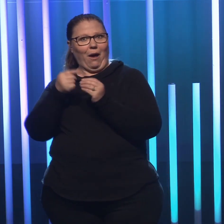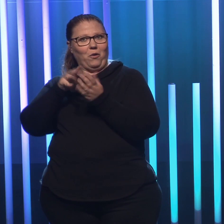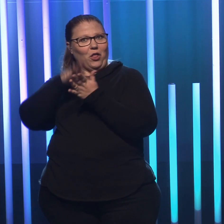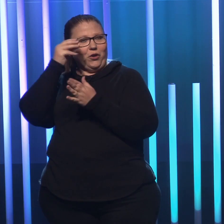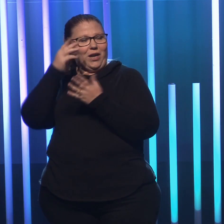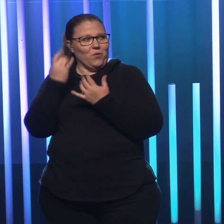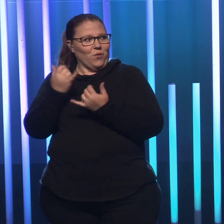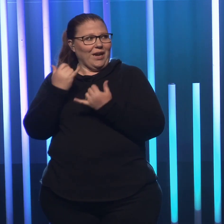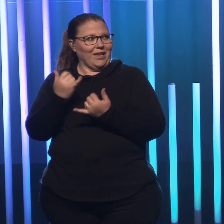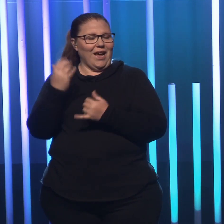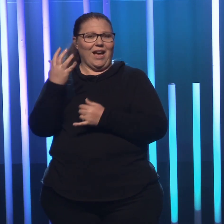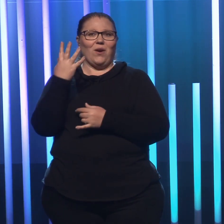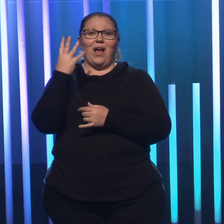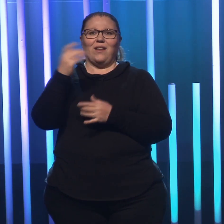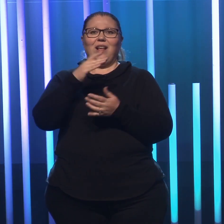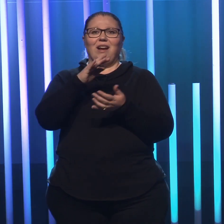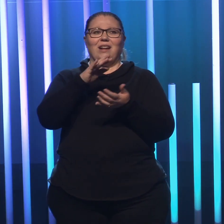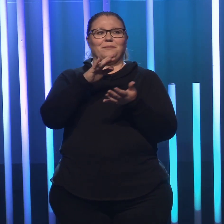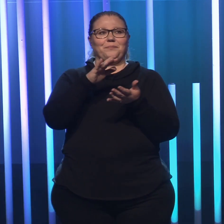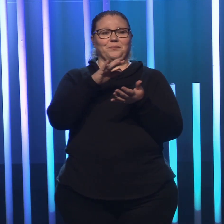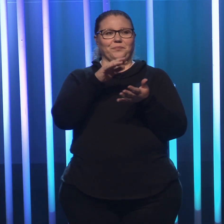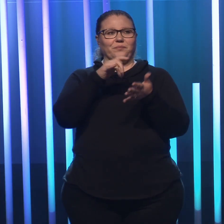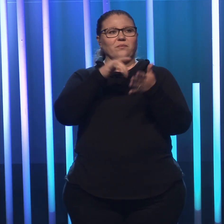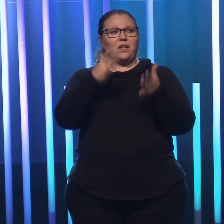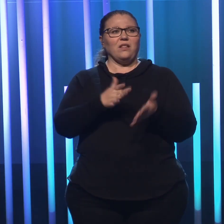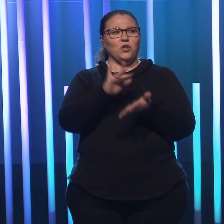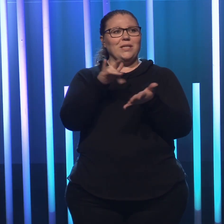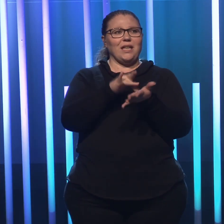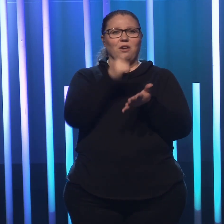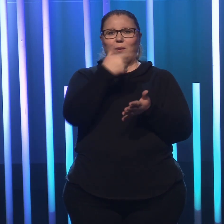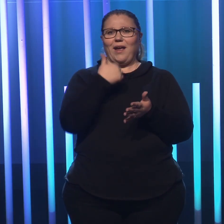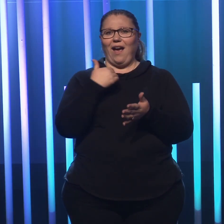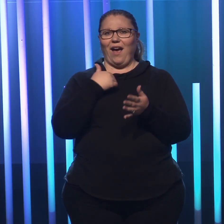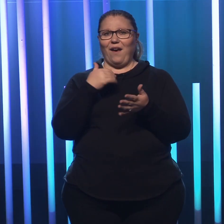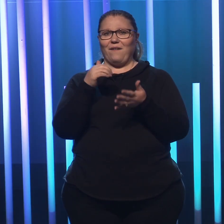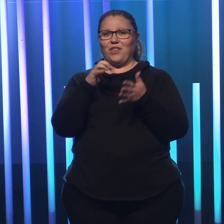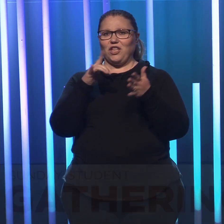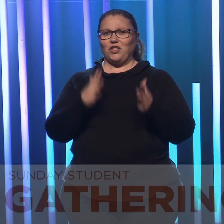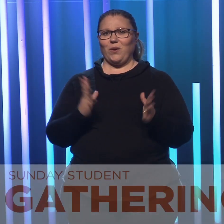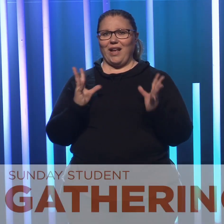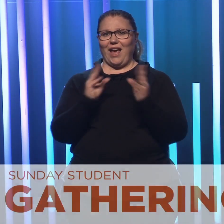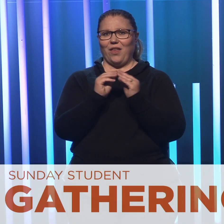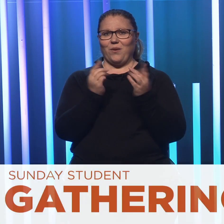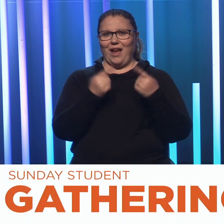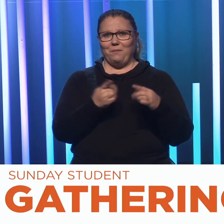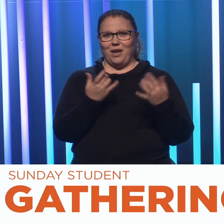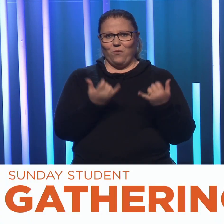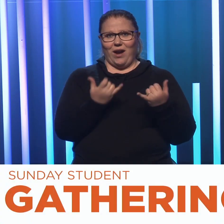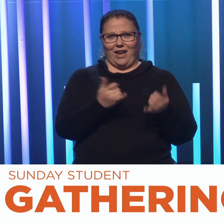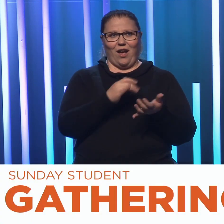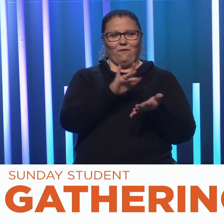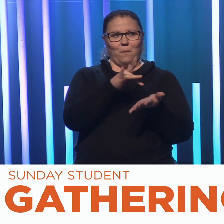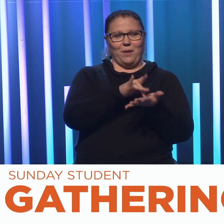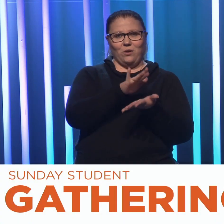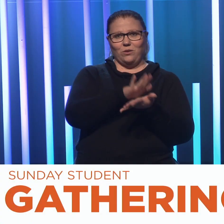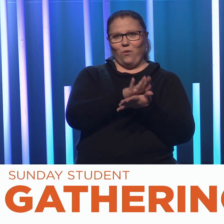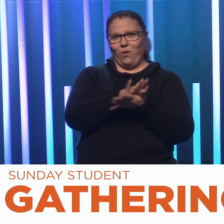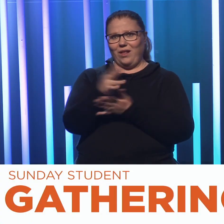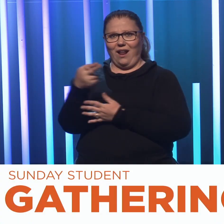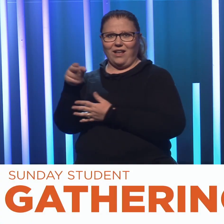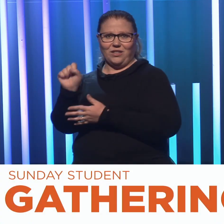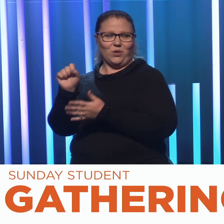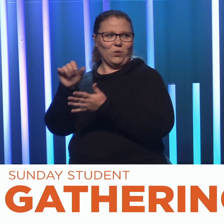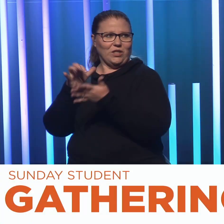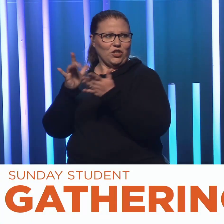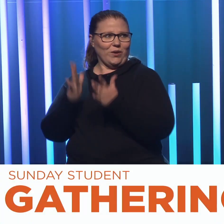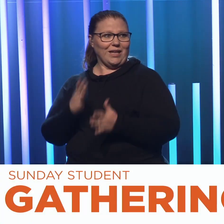Right now, out in our student center, we have got our student gathering going on for middle school and high school students. If